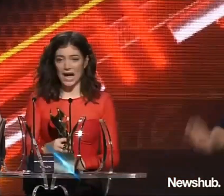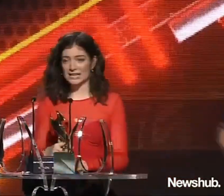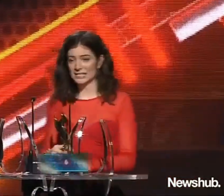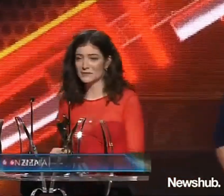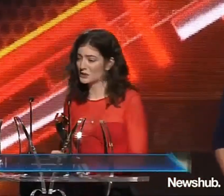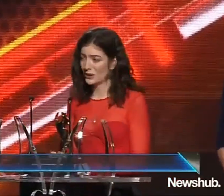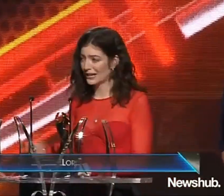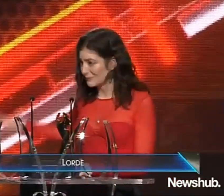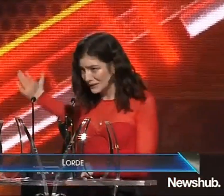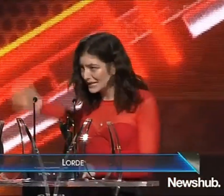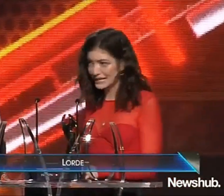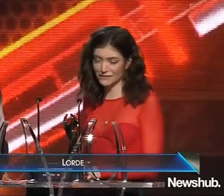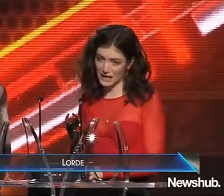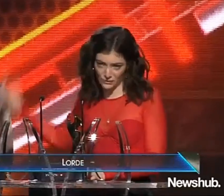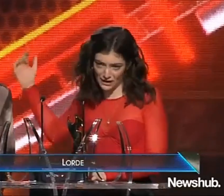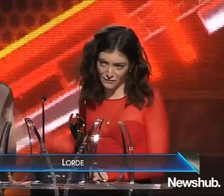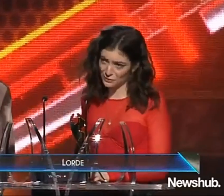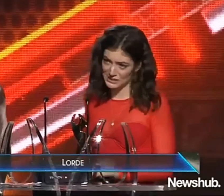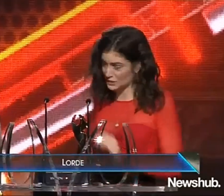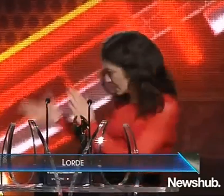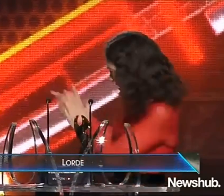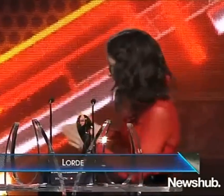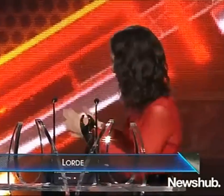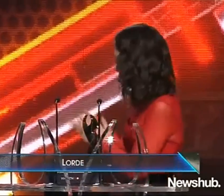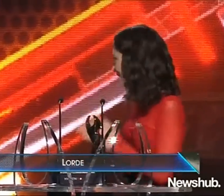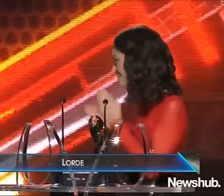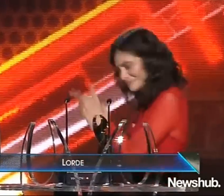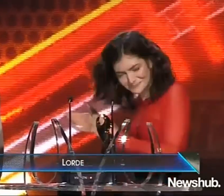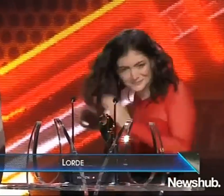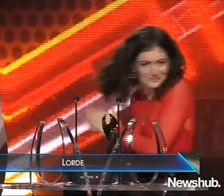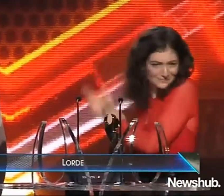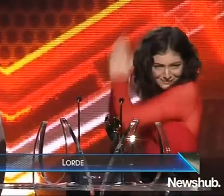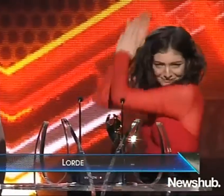goodness. Guys, I'm sorry. We need to give another round of applause to Jacinda Ardern.